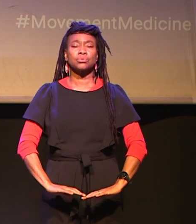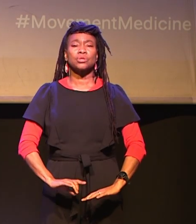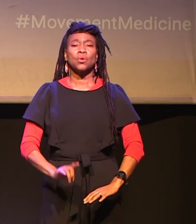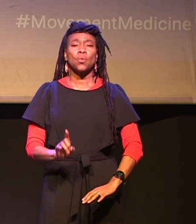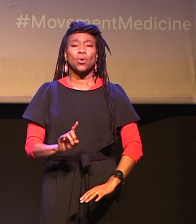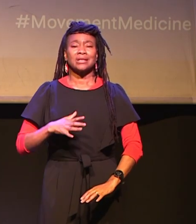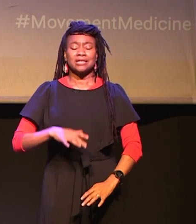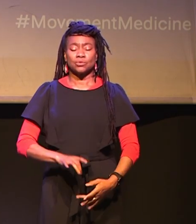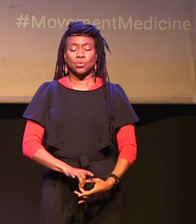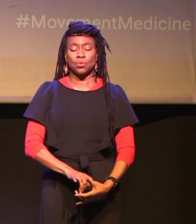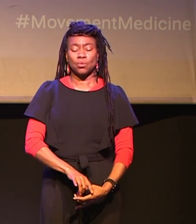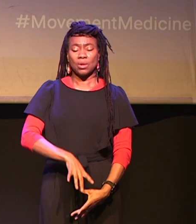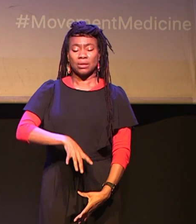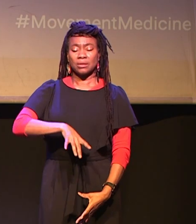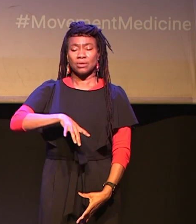breath?